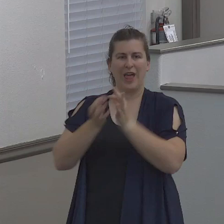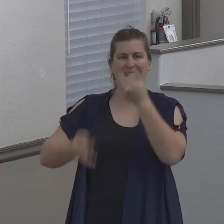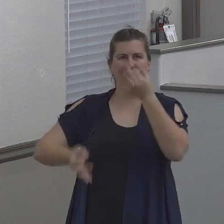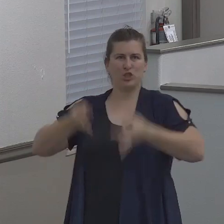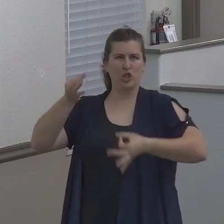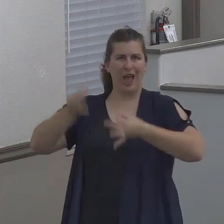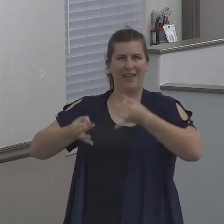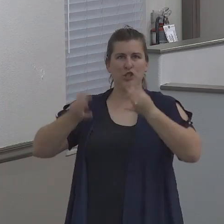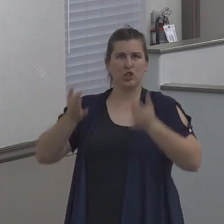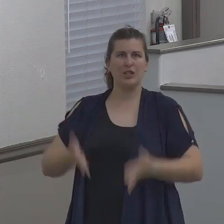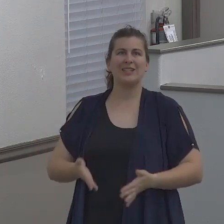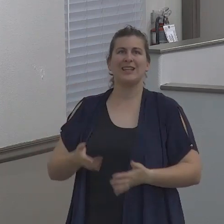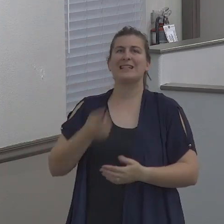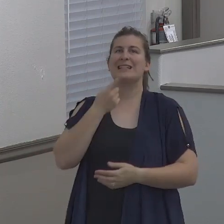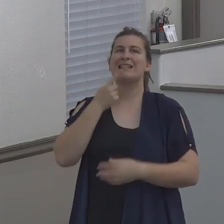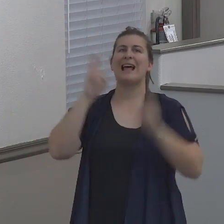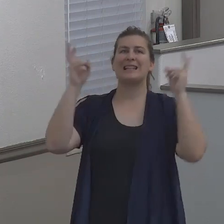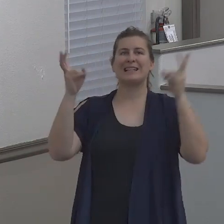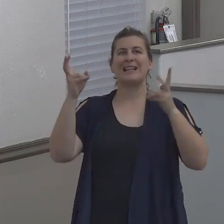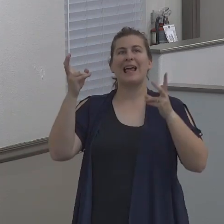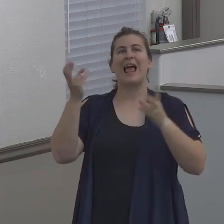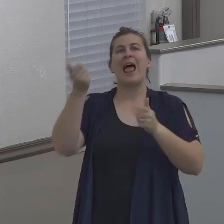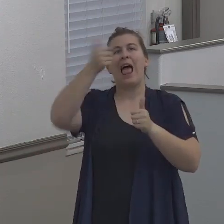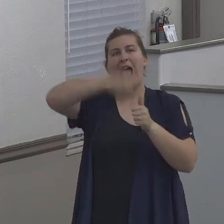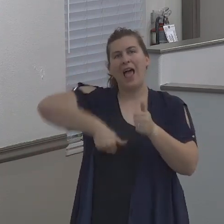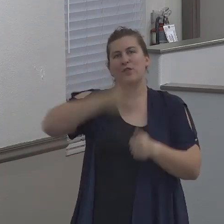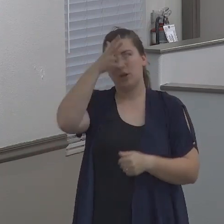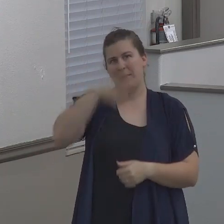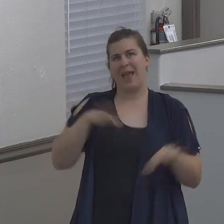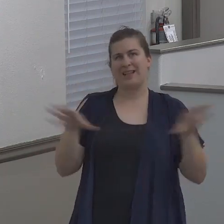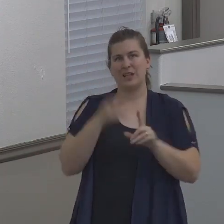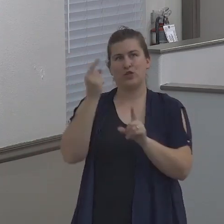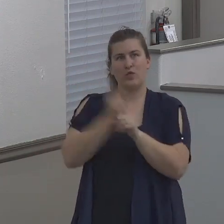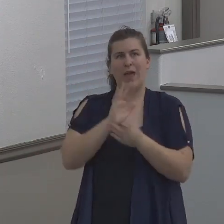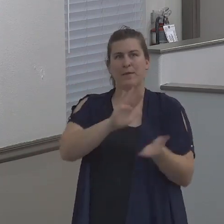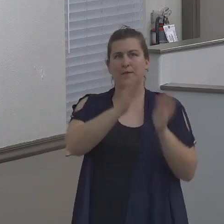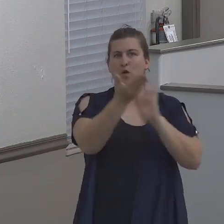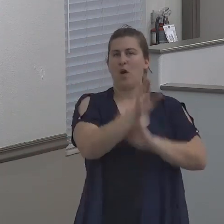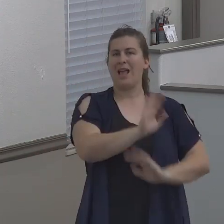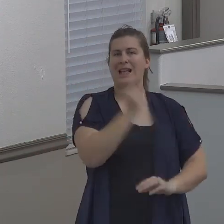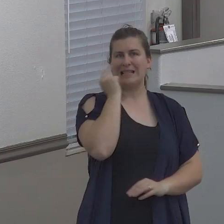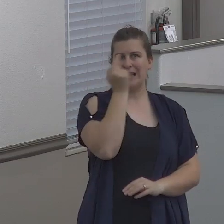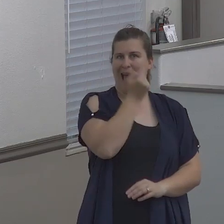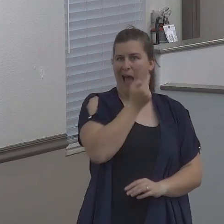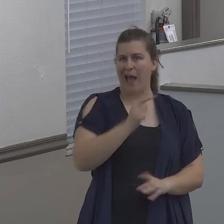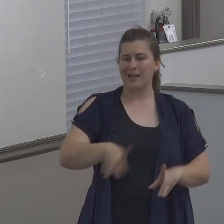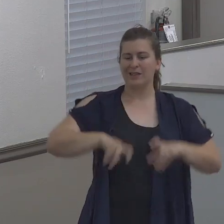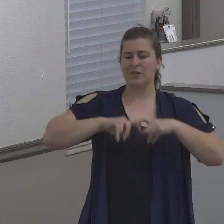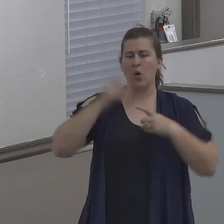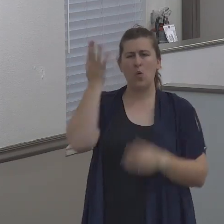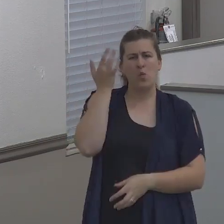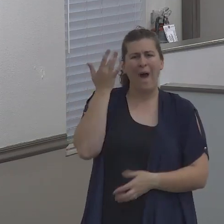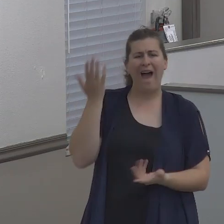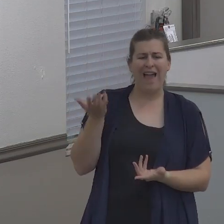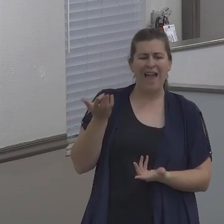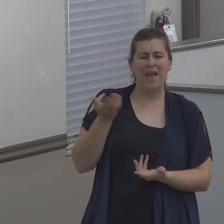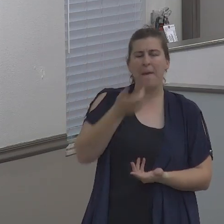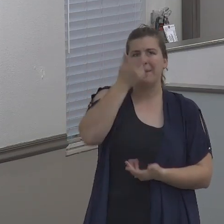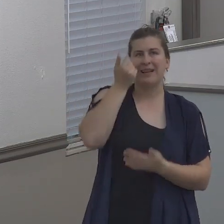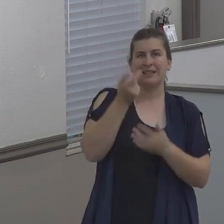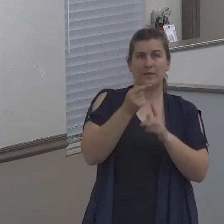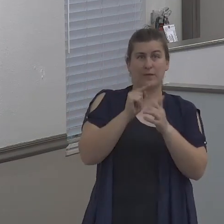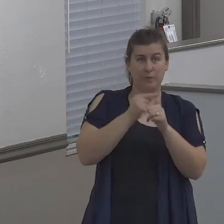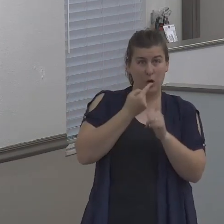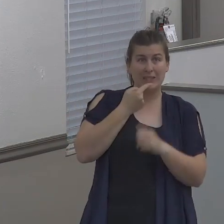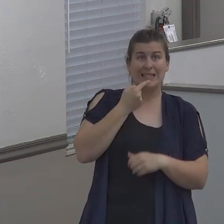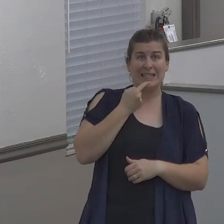judges. Judges 17:6. The Bible says every man did that which was right in their own eyes. Well, the reason